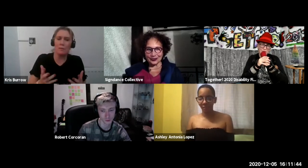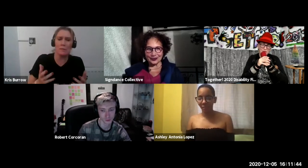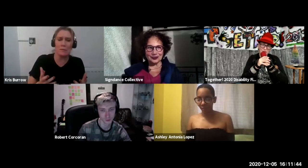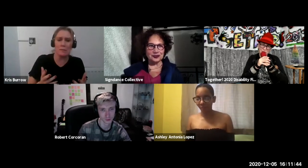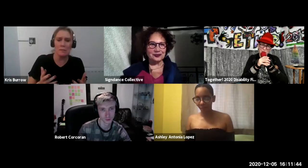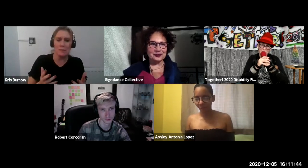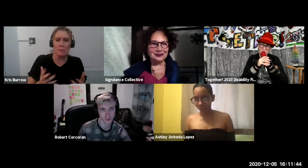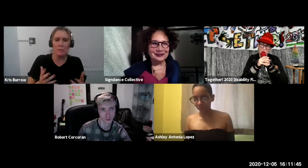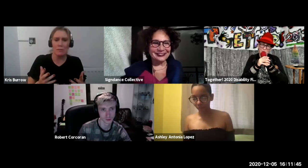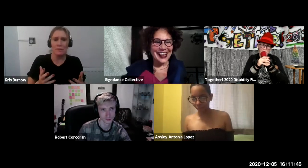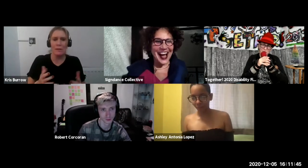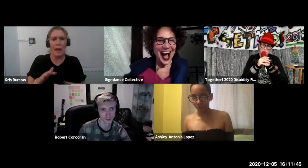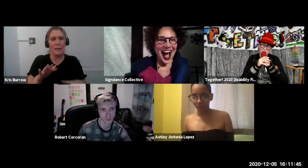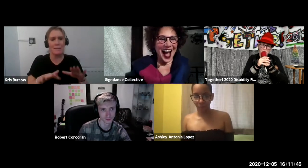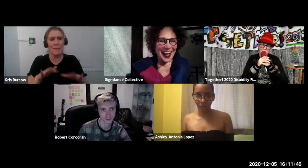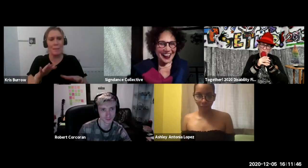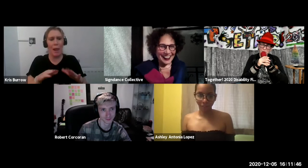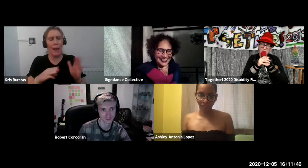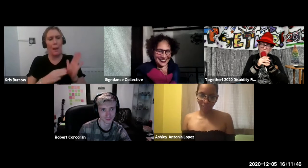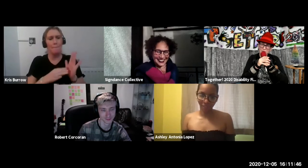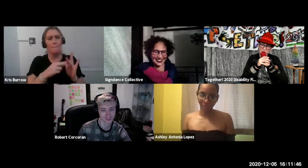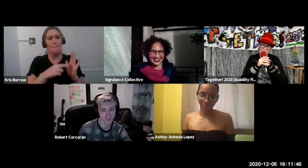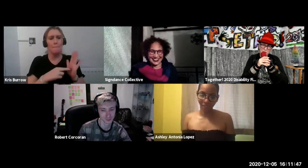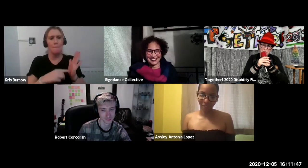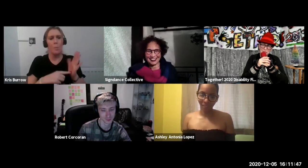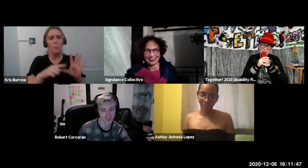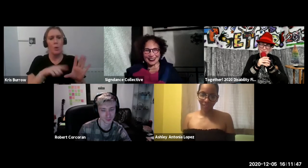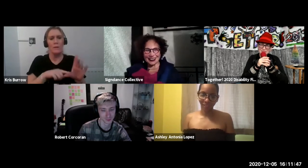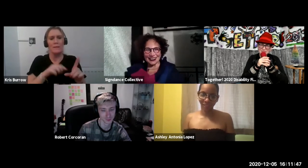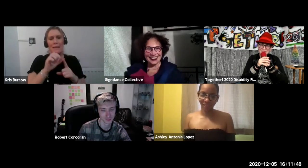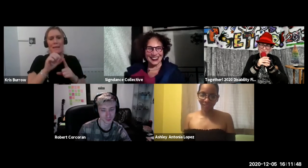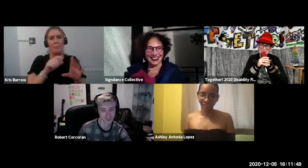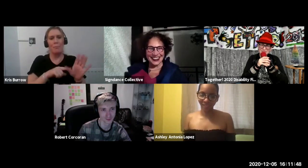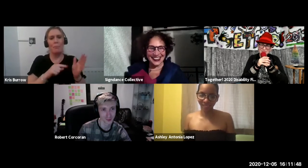Monty Python element to it, which I think must have been put in by Rob.